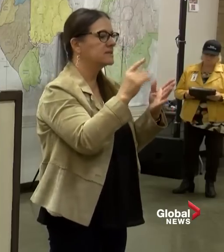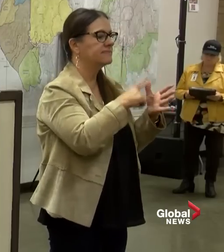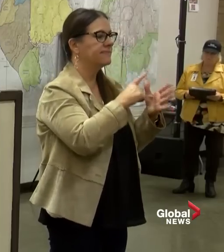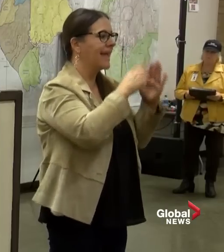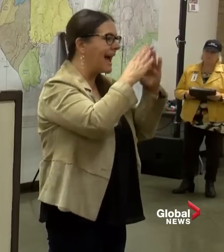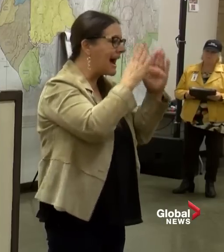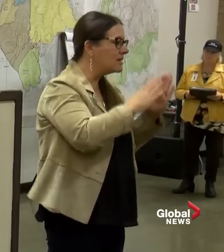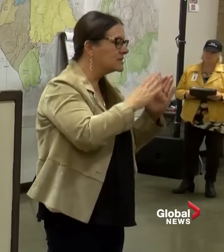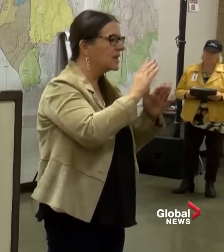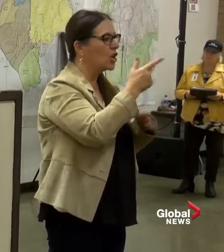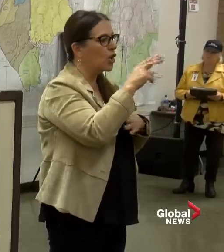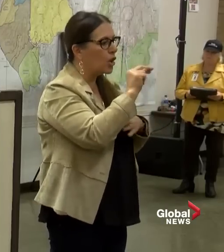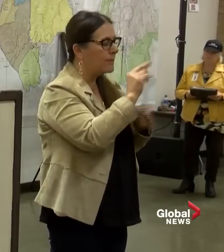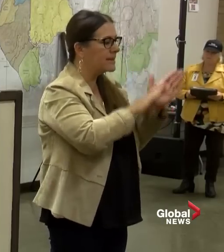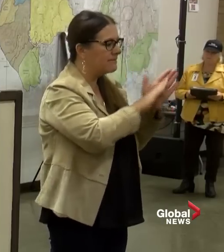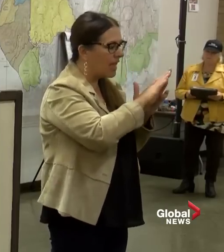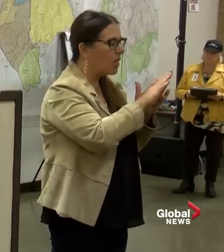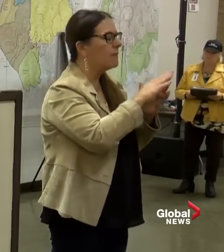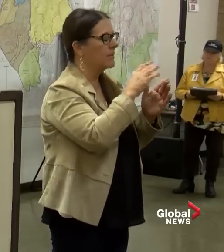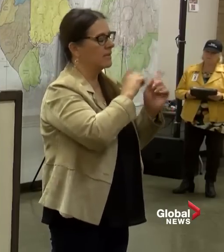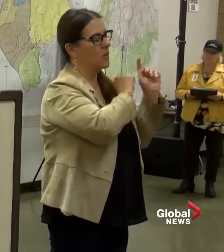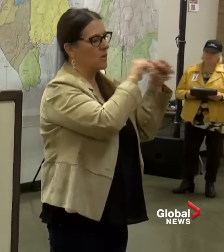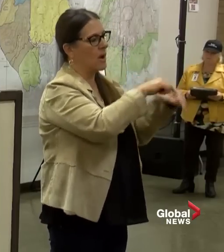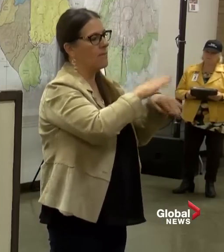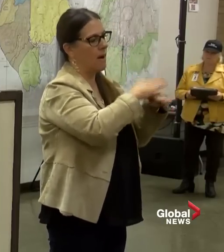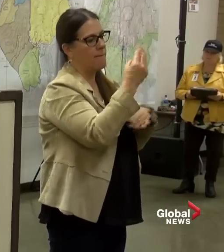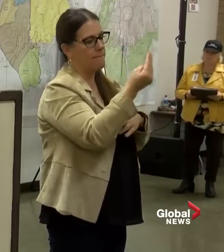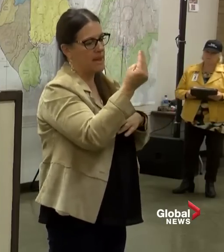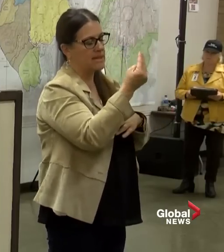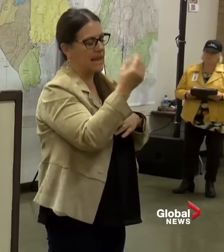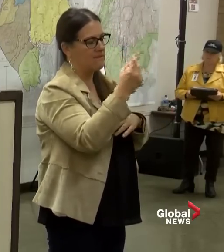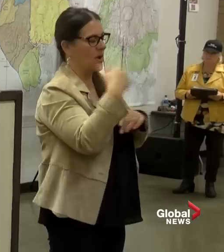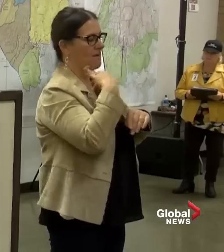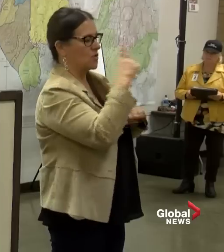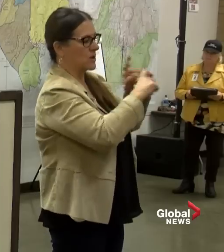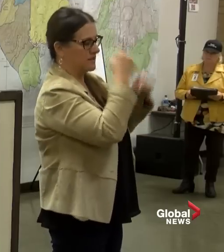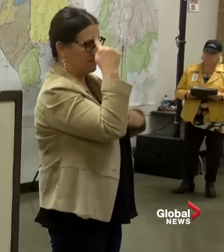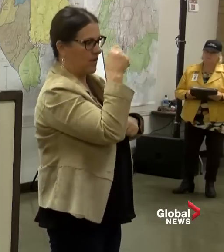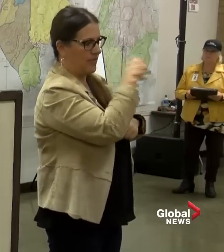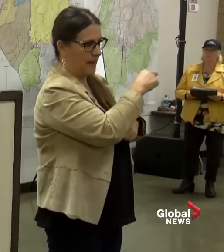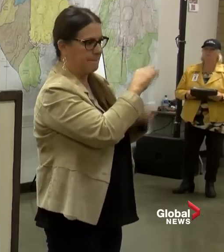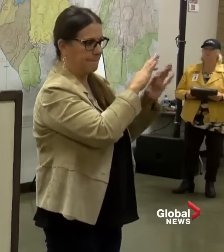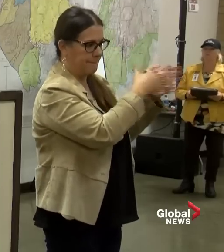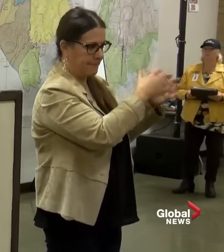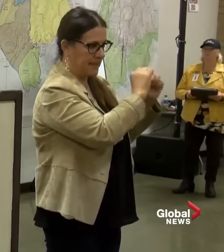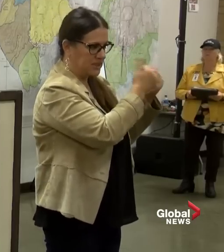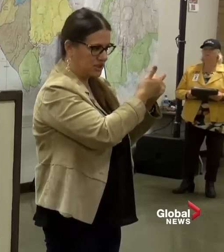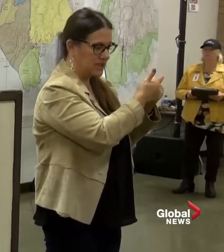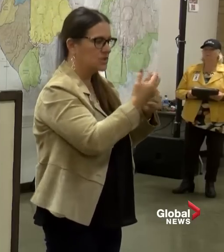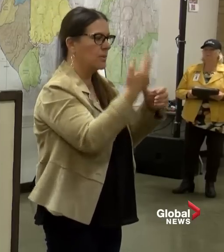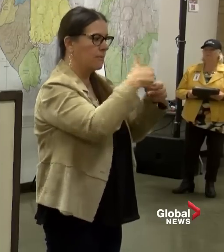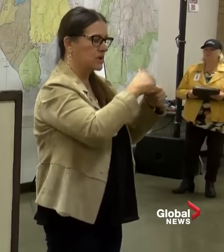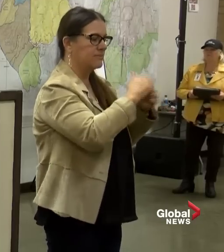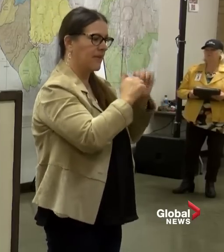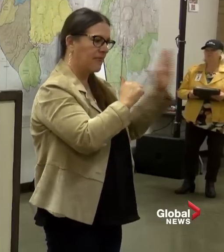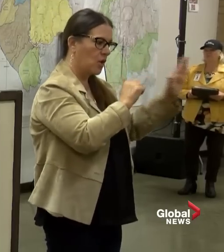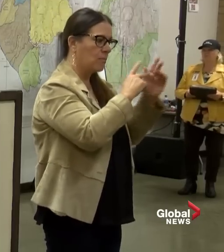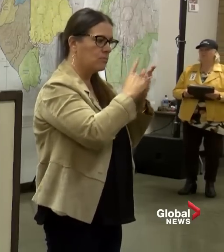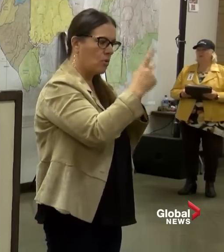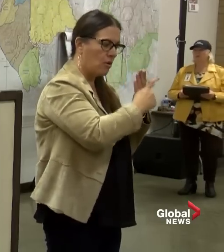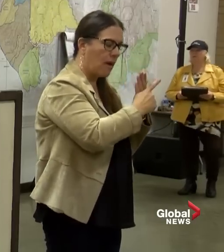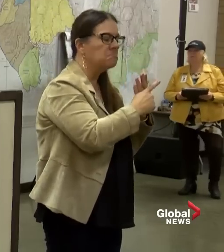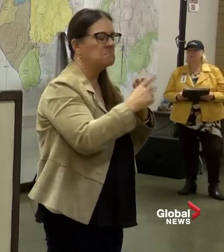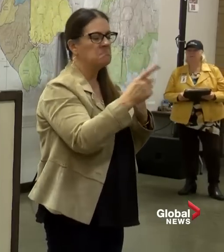Housing and Urban Development will be there starting on Monday for questions of them, for those that participate in their programs or have